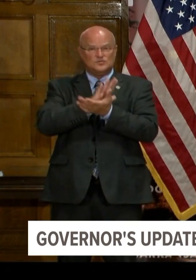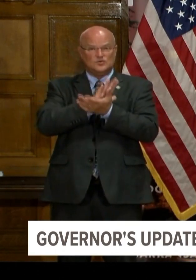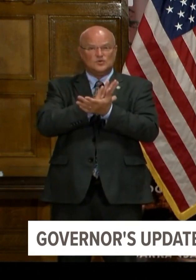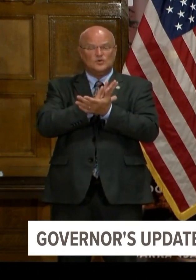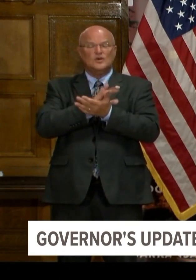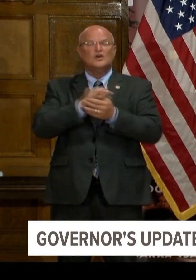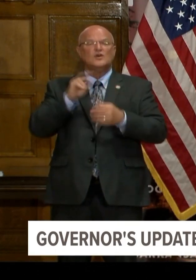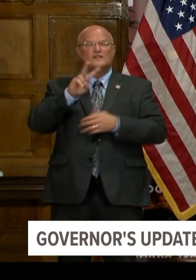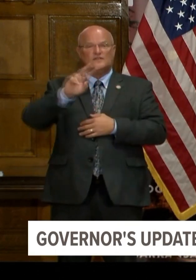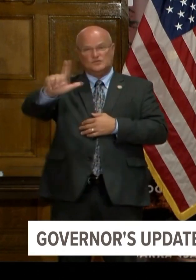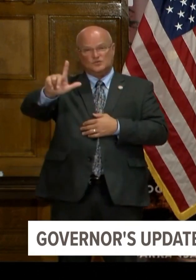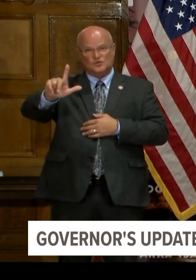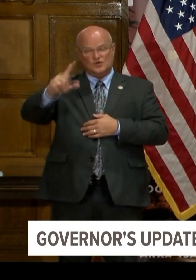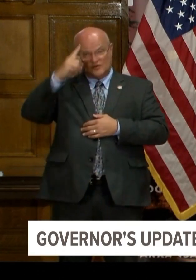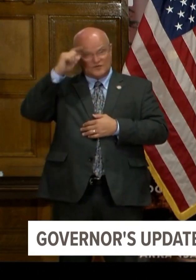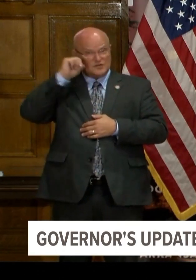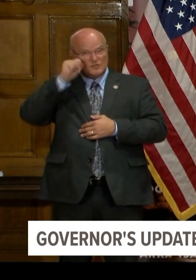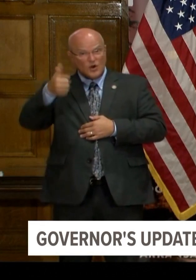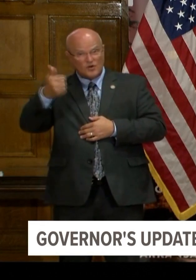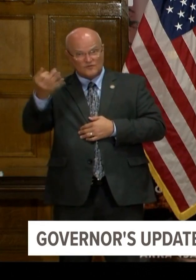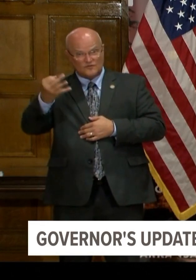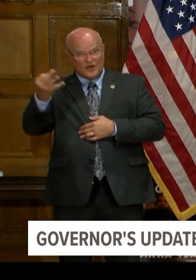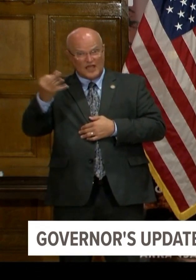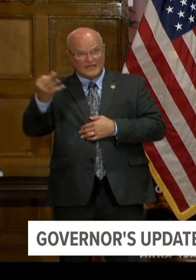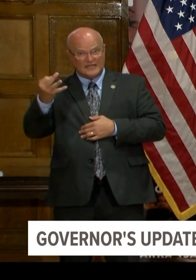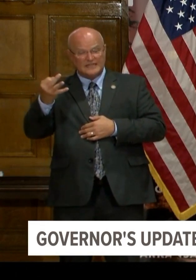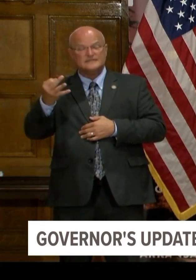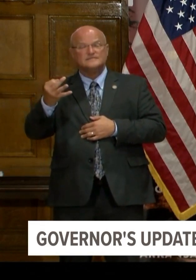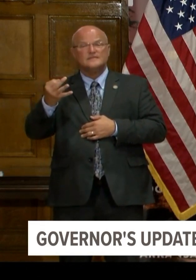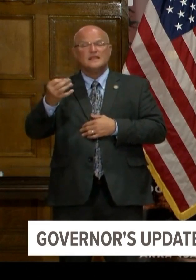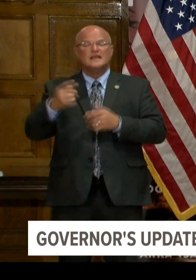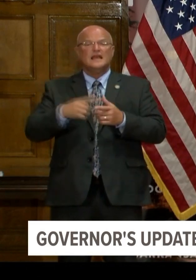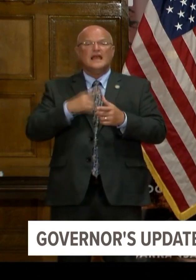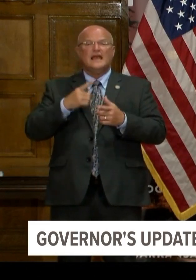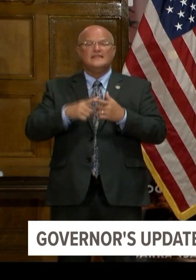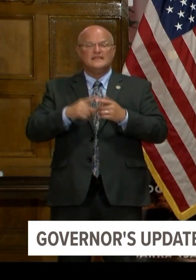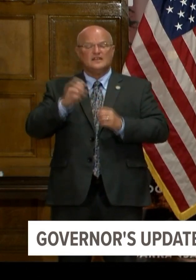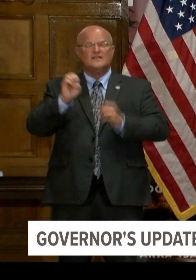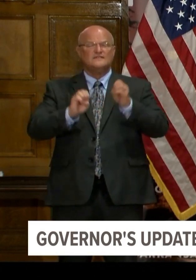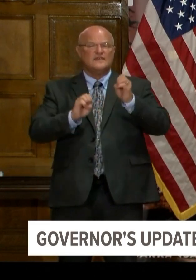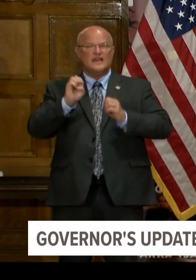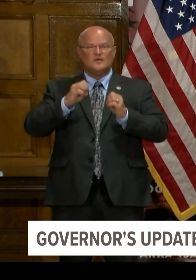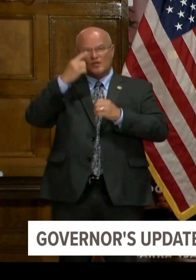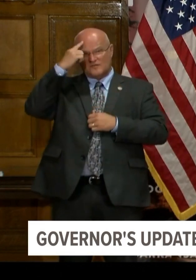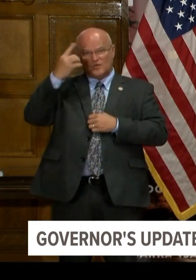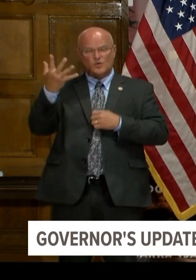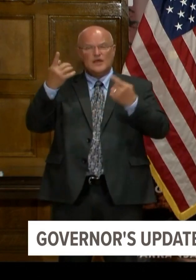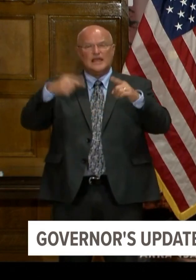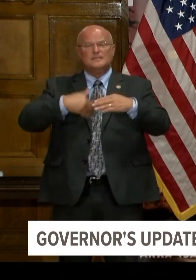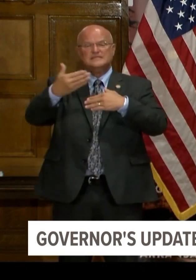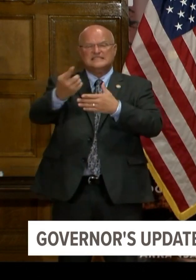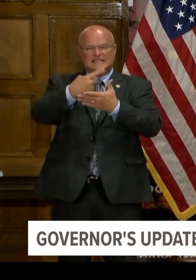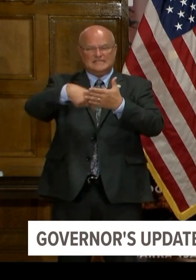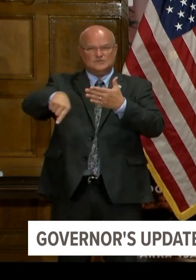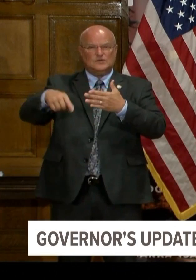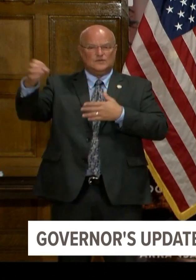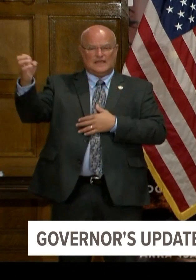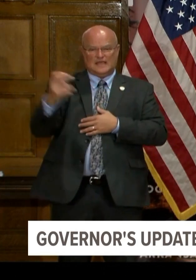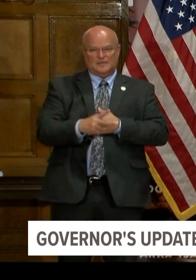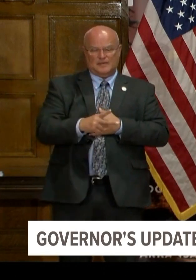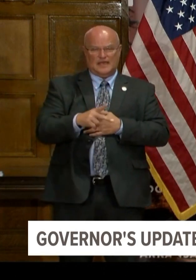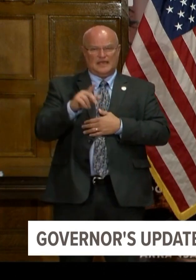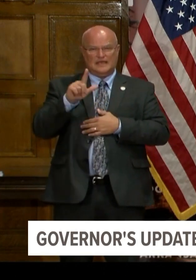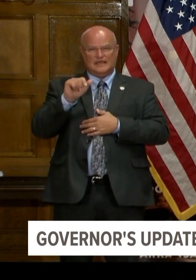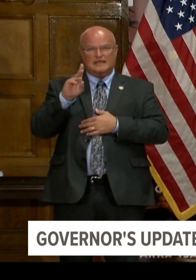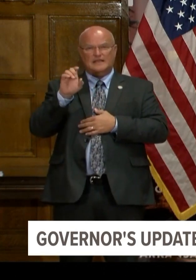moving to virtual for tomorrow, Friday, 9/4, and then are evaluating for what happens next week after they come back from Labor